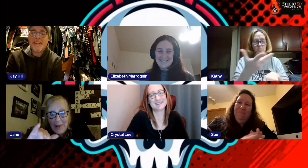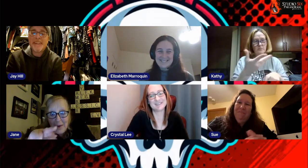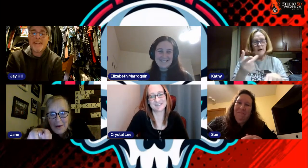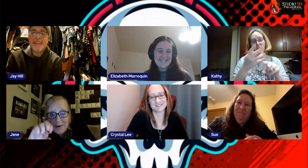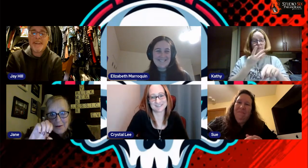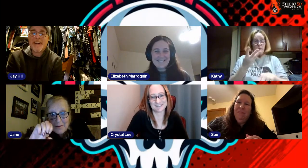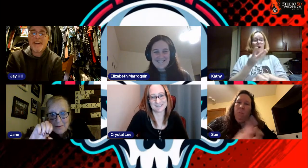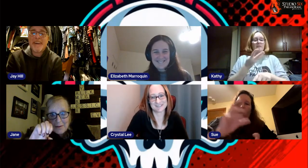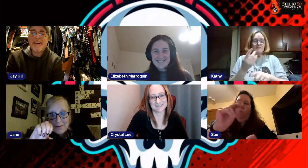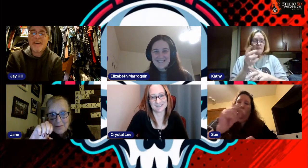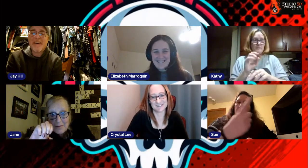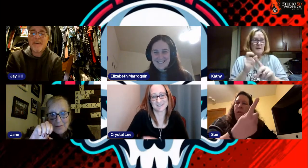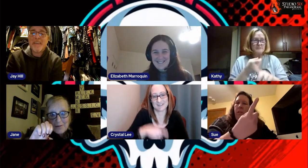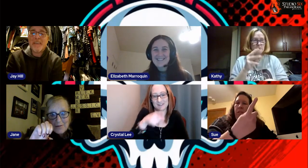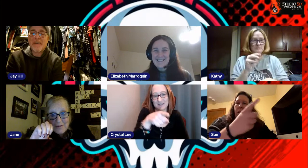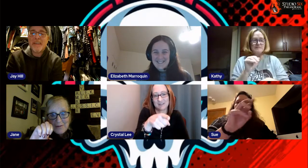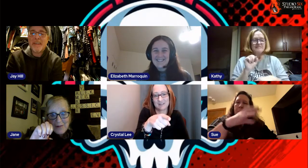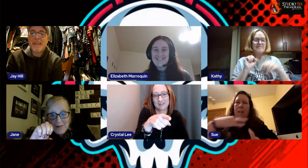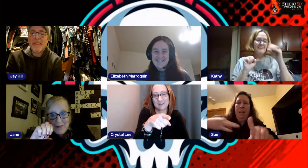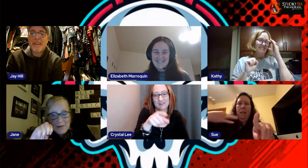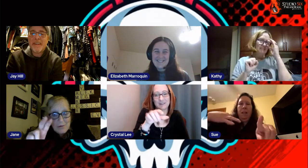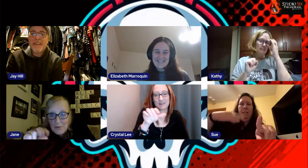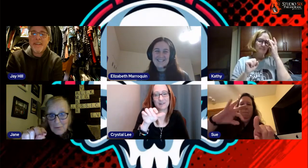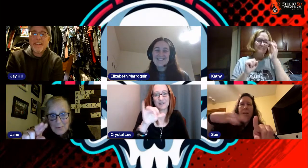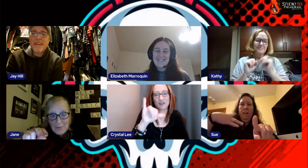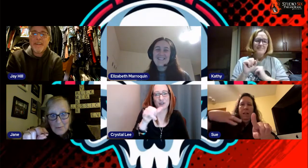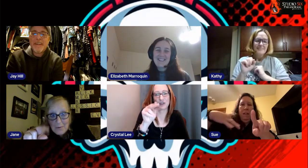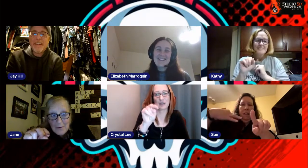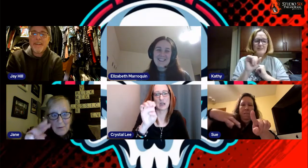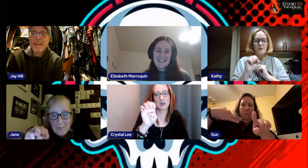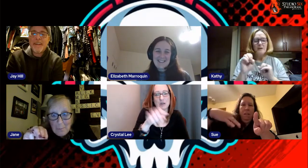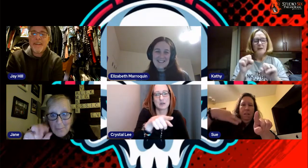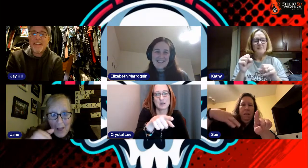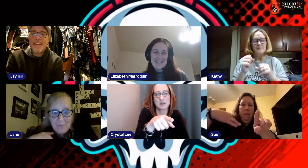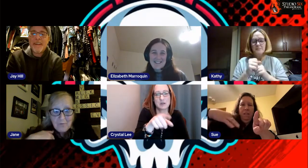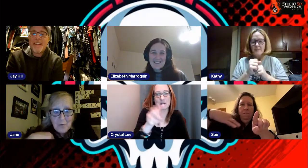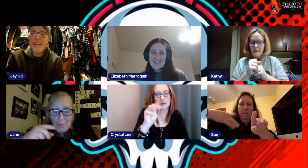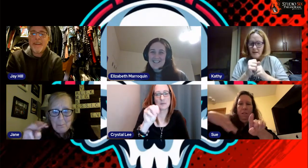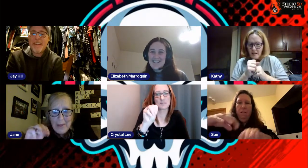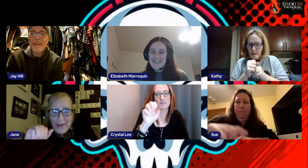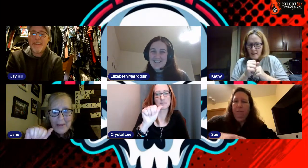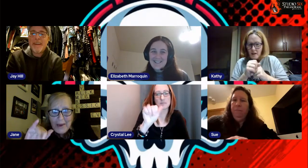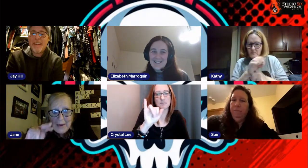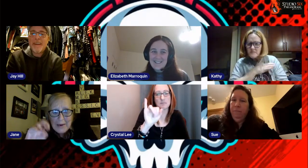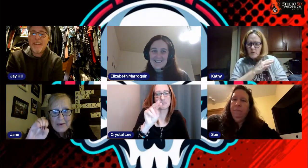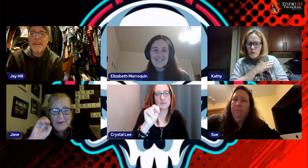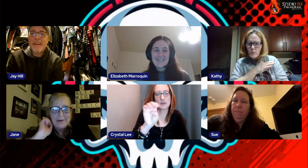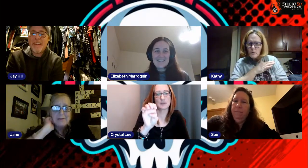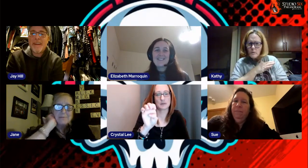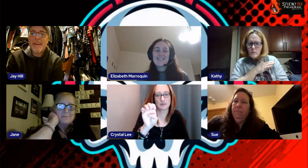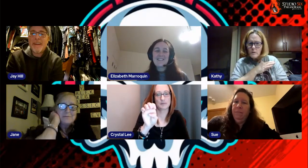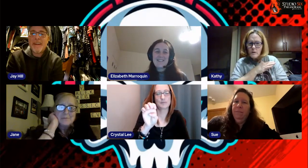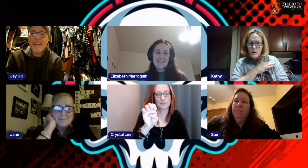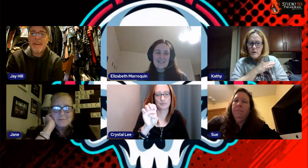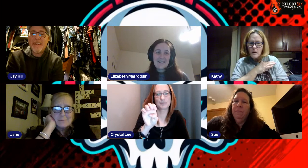But all four of us are from Massachusetts. So, yeah. And